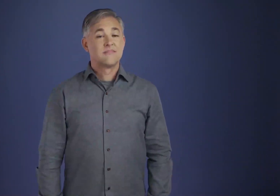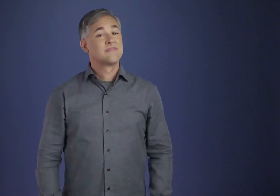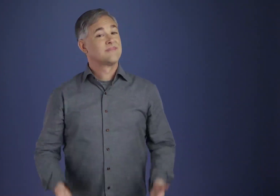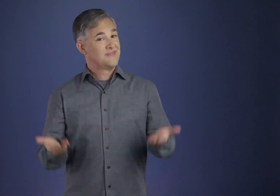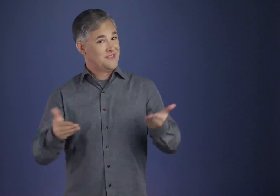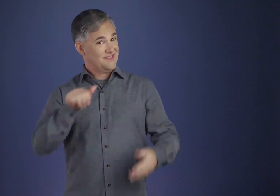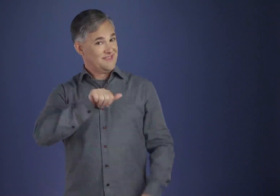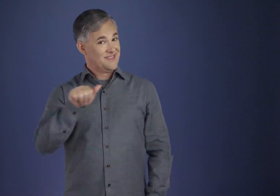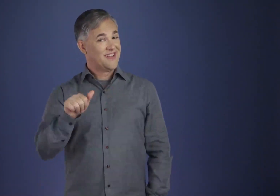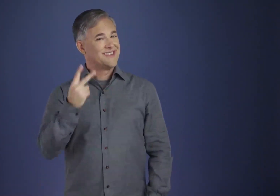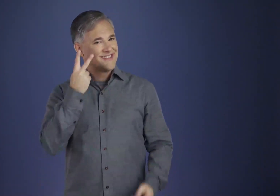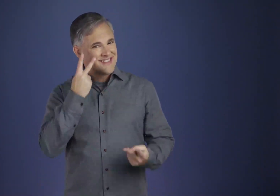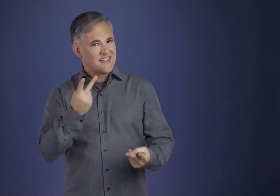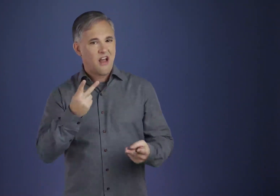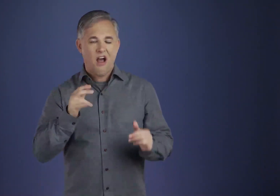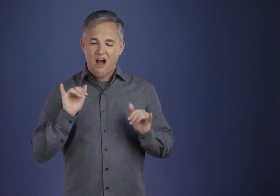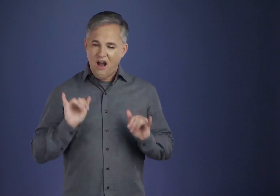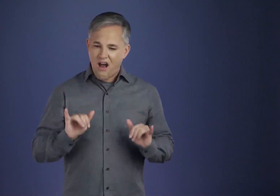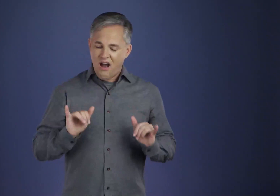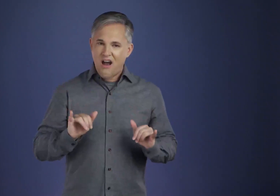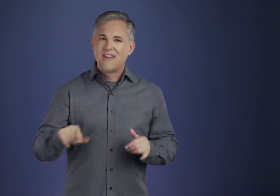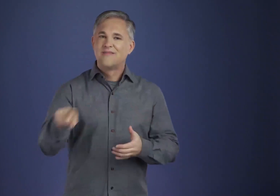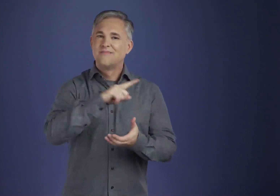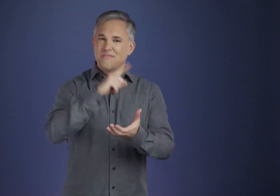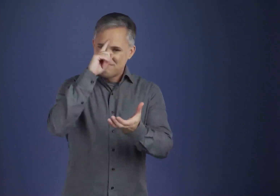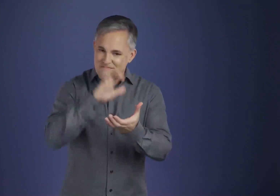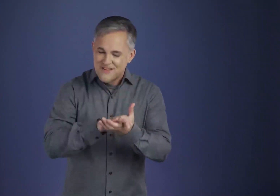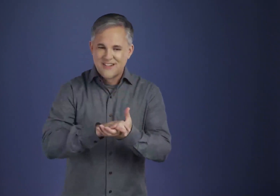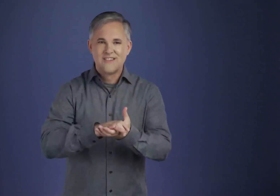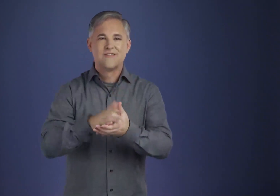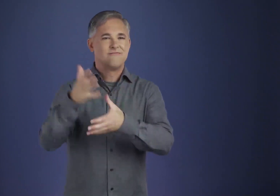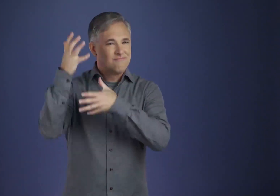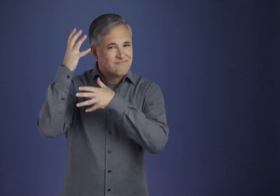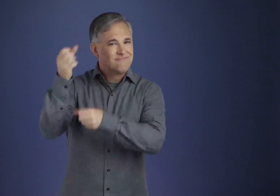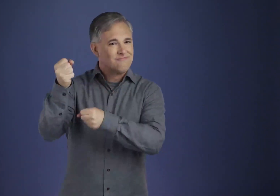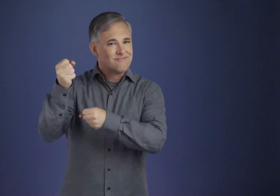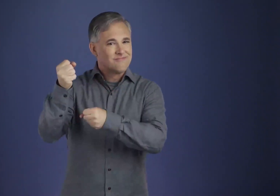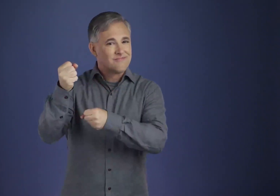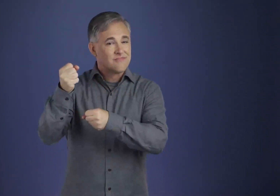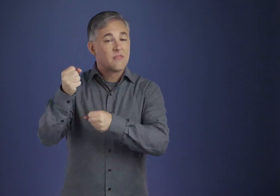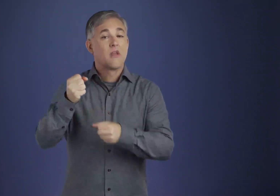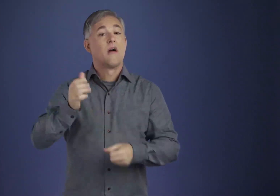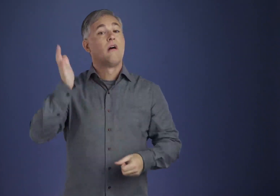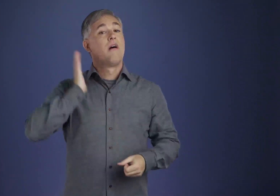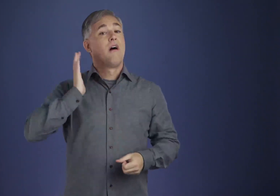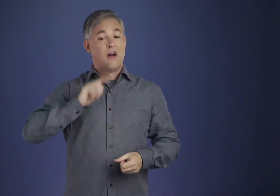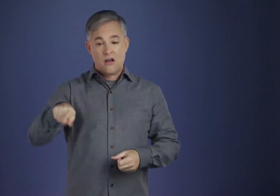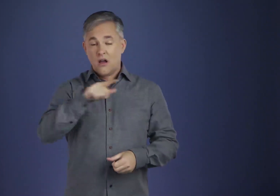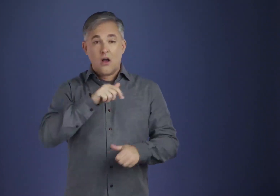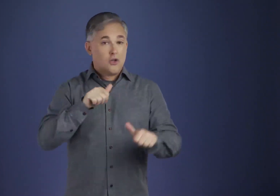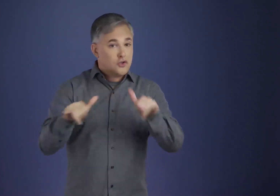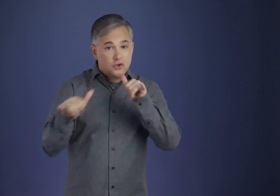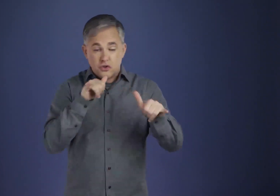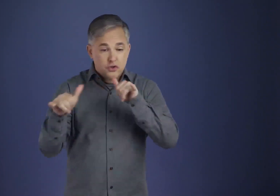In AA, we saw the fruits of this belief. Men and women spared from alcohol's final catastrophe.